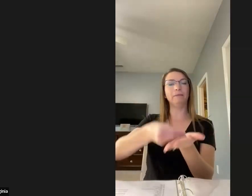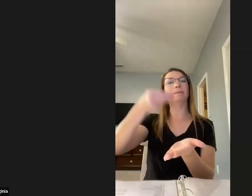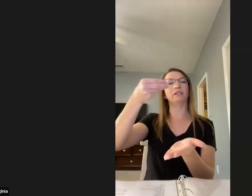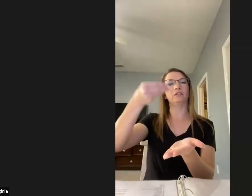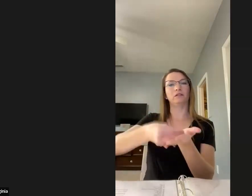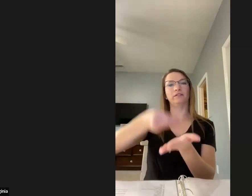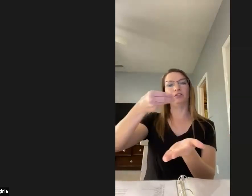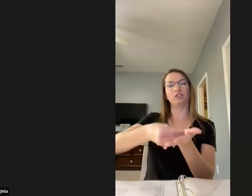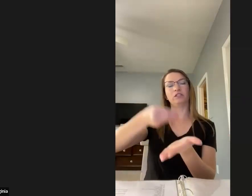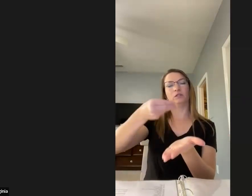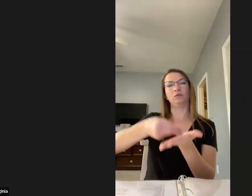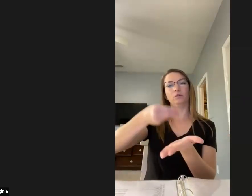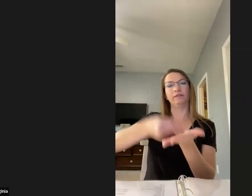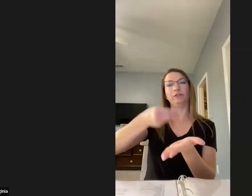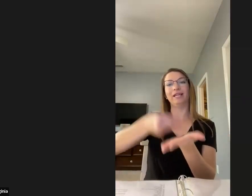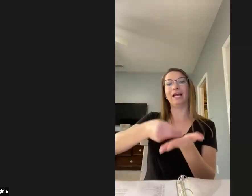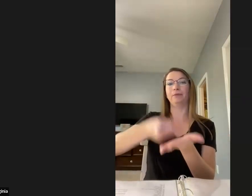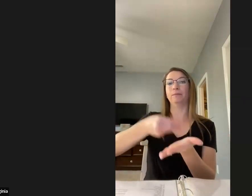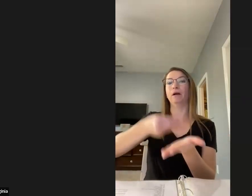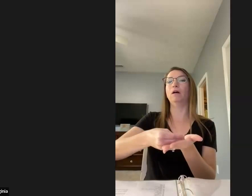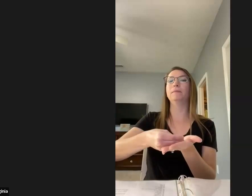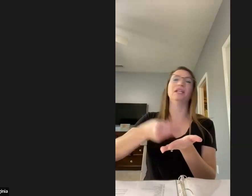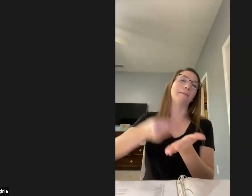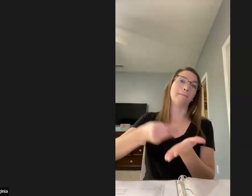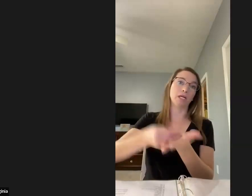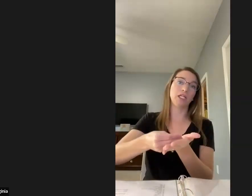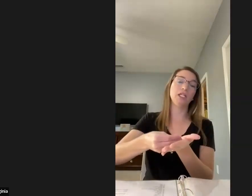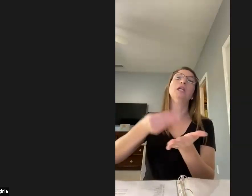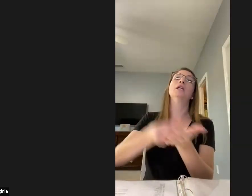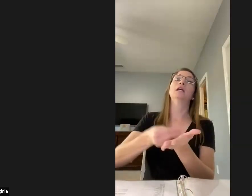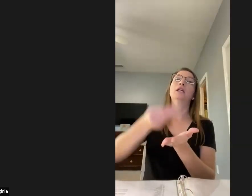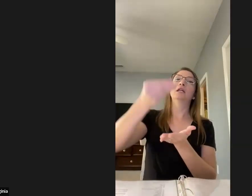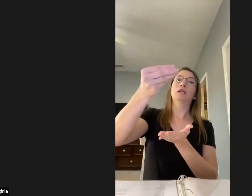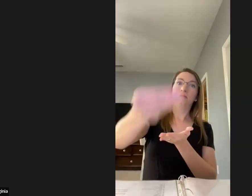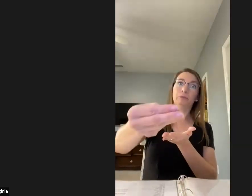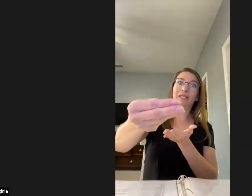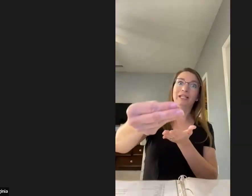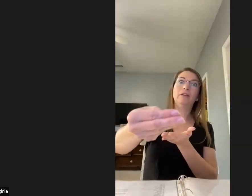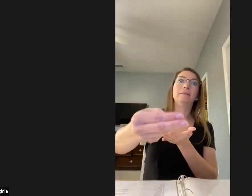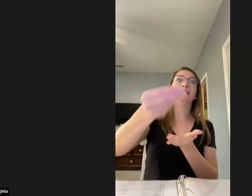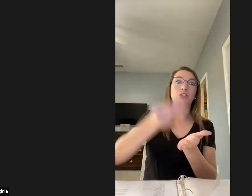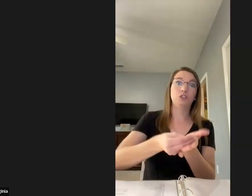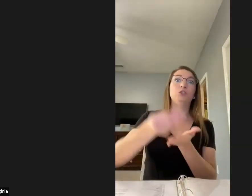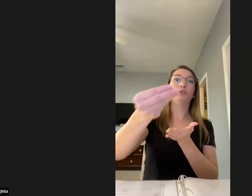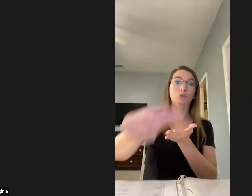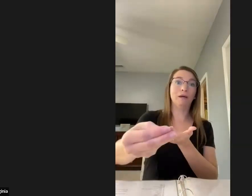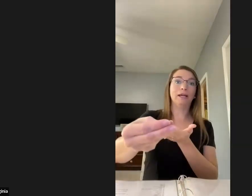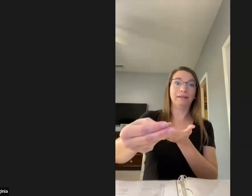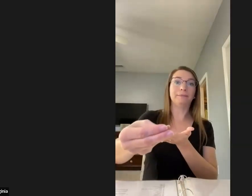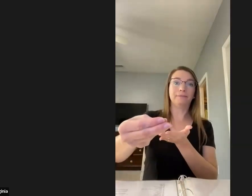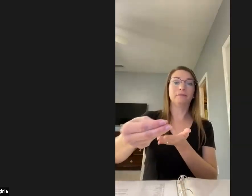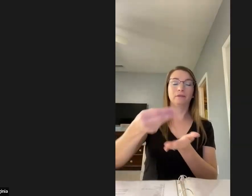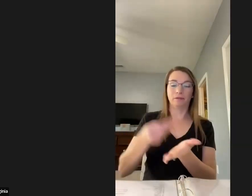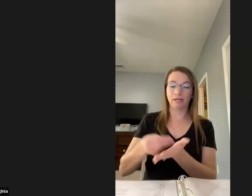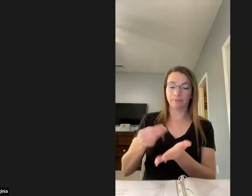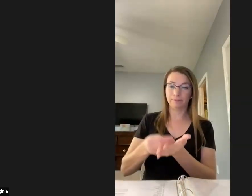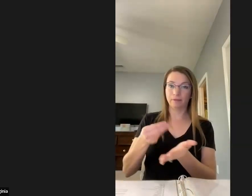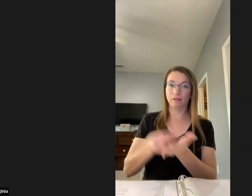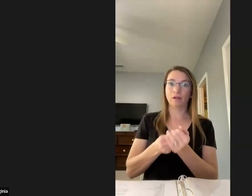but if you tap your palm, that's money. If you bring it out, that means to buy. Okay. All